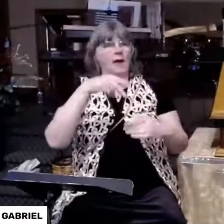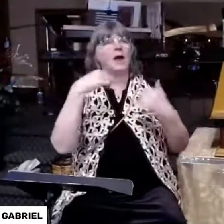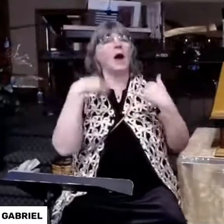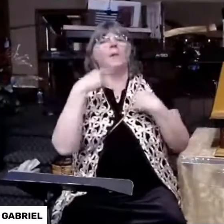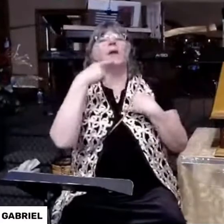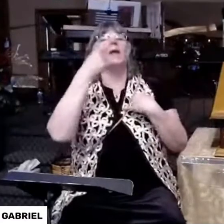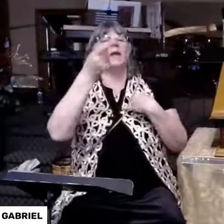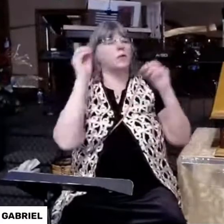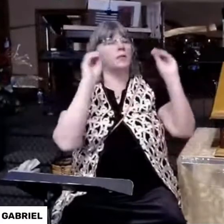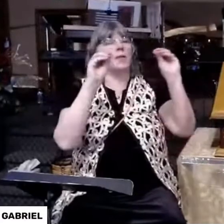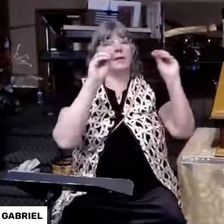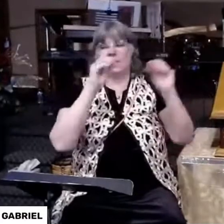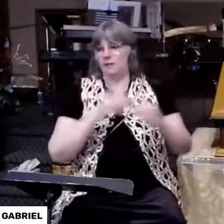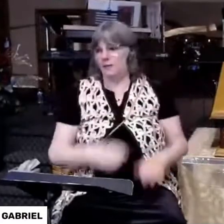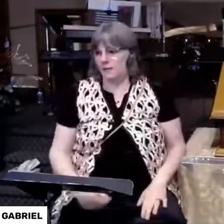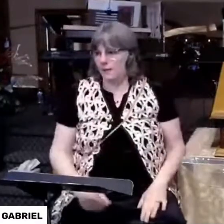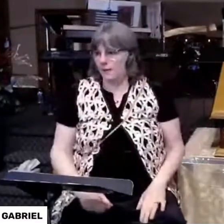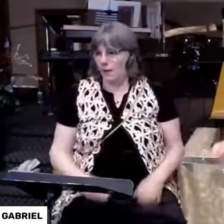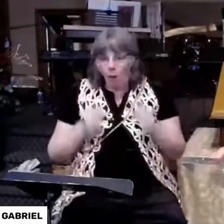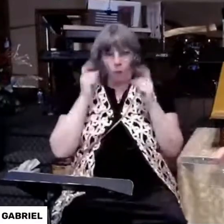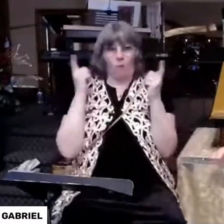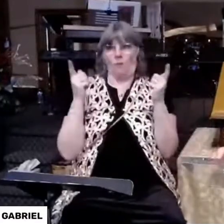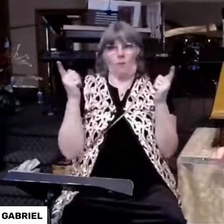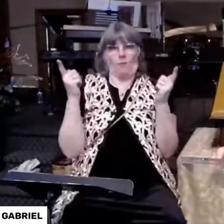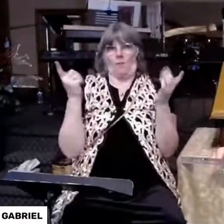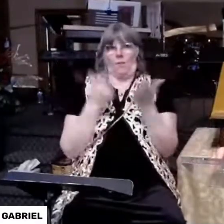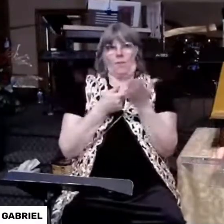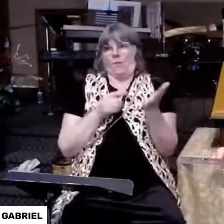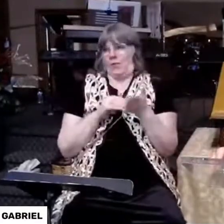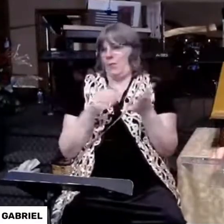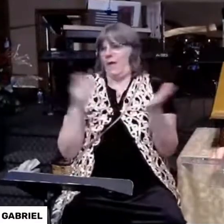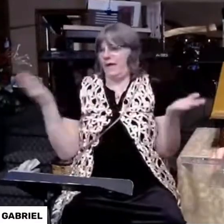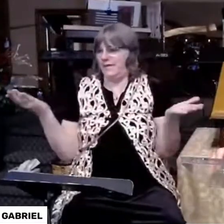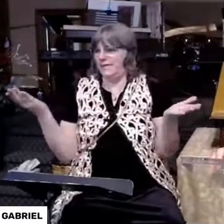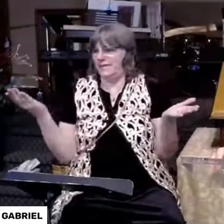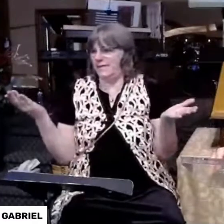that's an even more audacious project to work on.